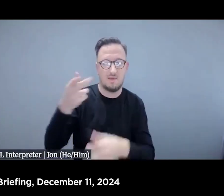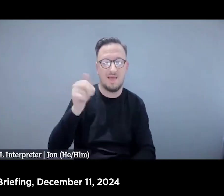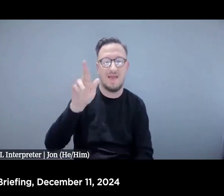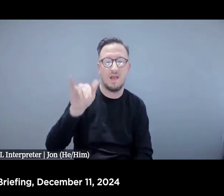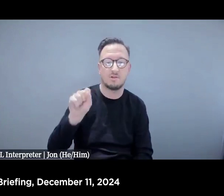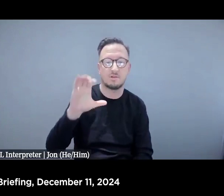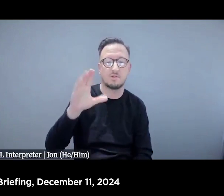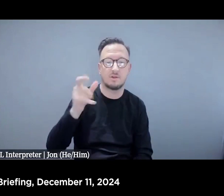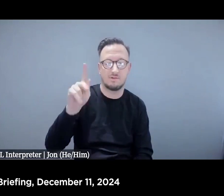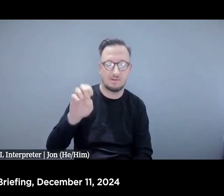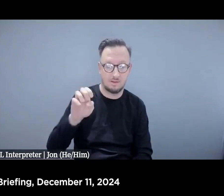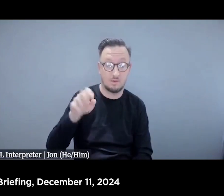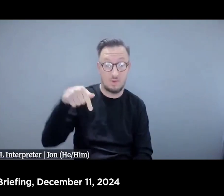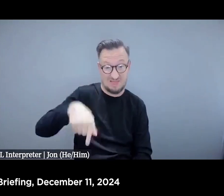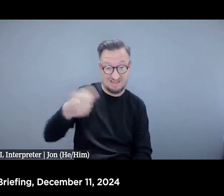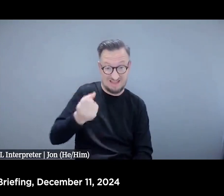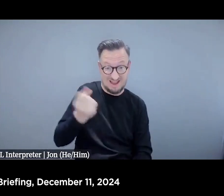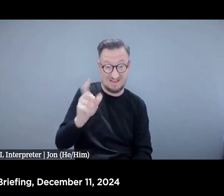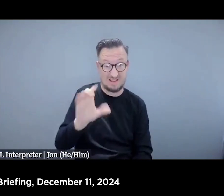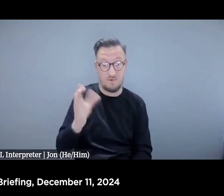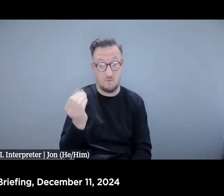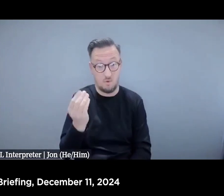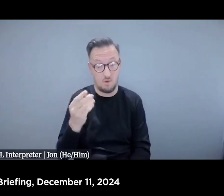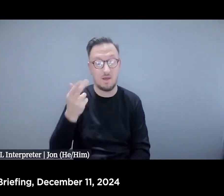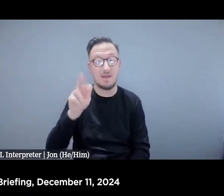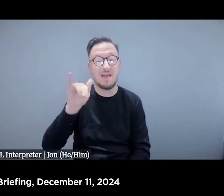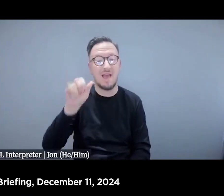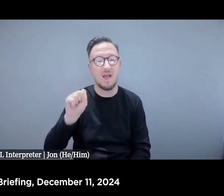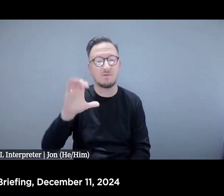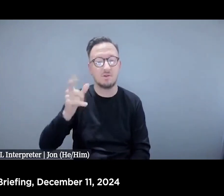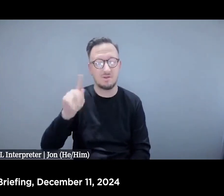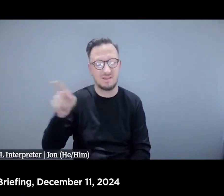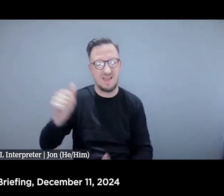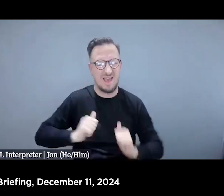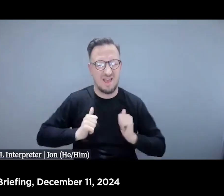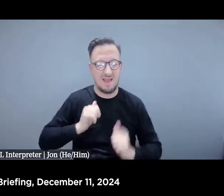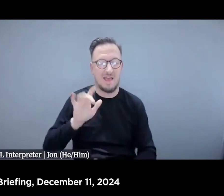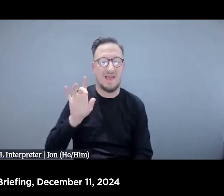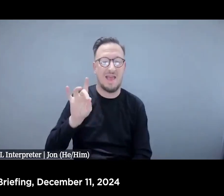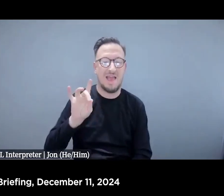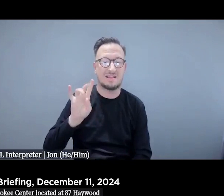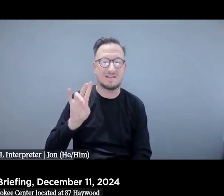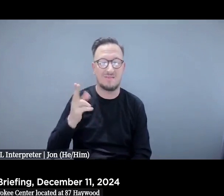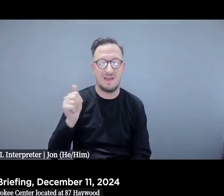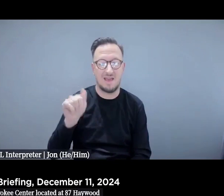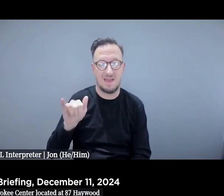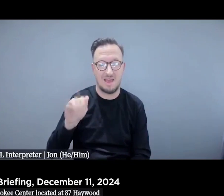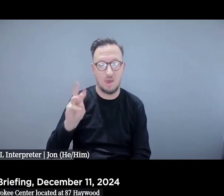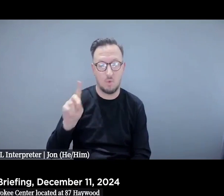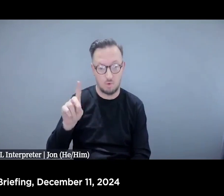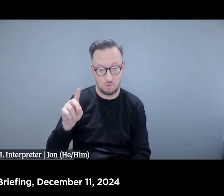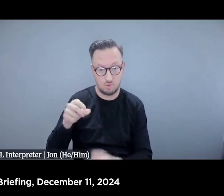This Saturday, December 14th, Harris Cherokee Center, located at 87 Haywood Street, will be the site